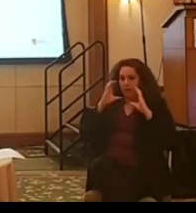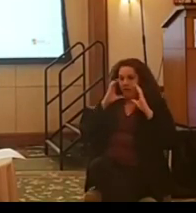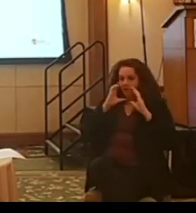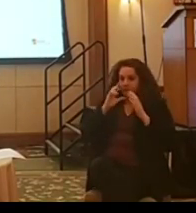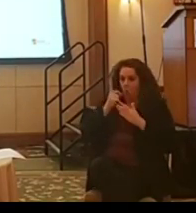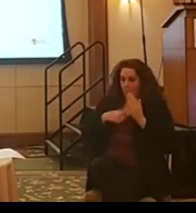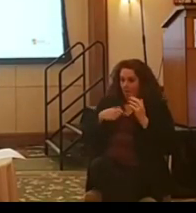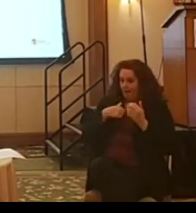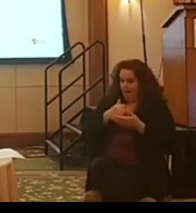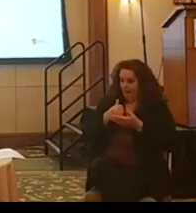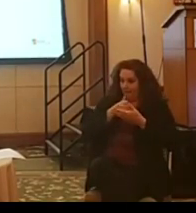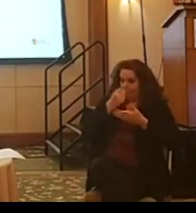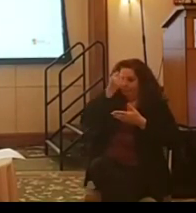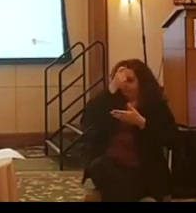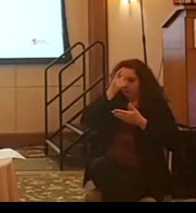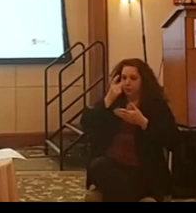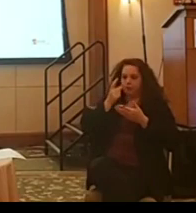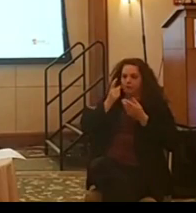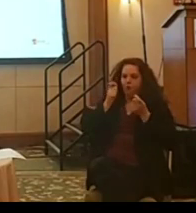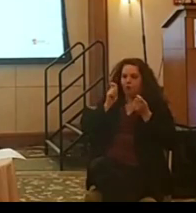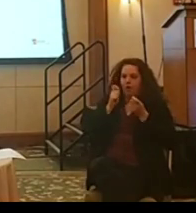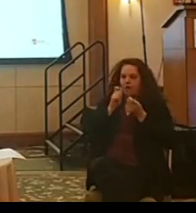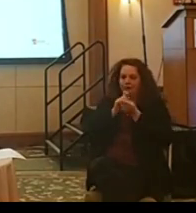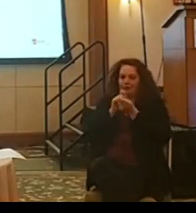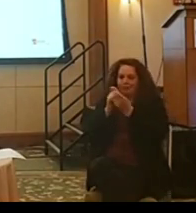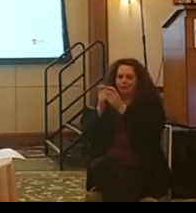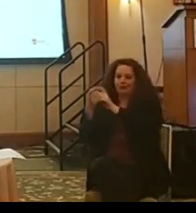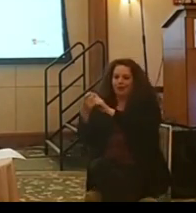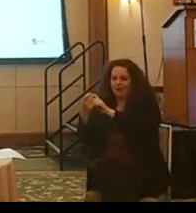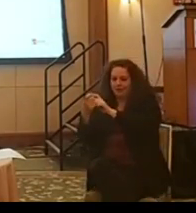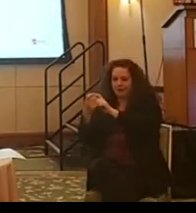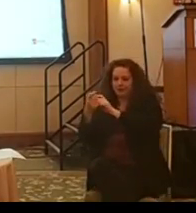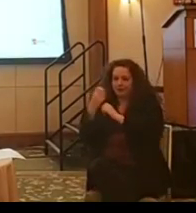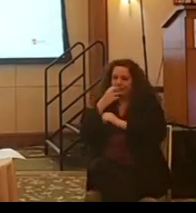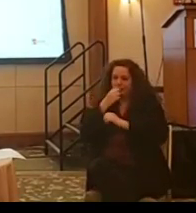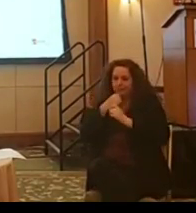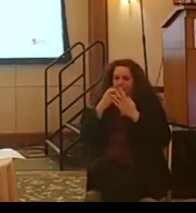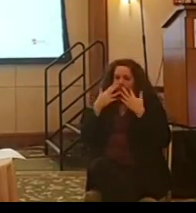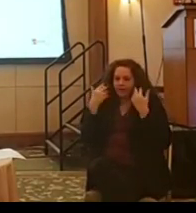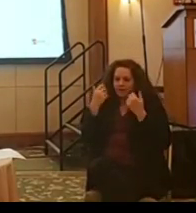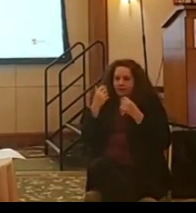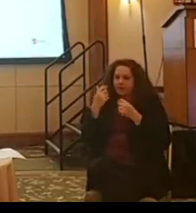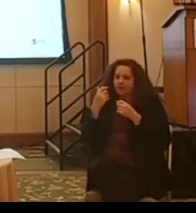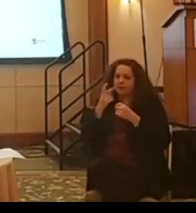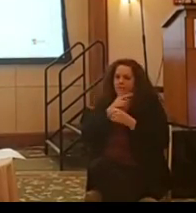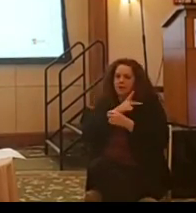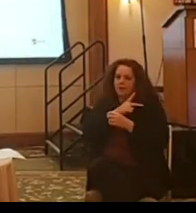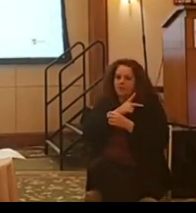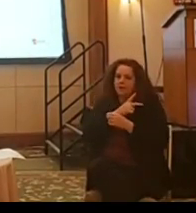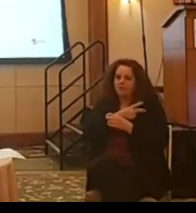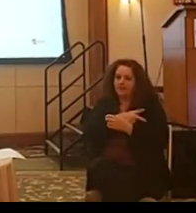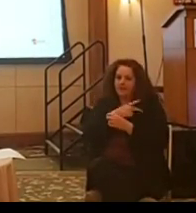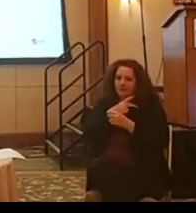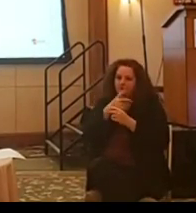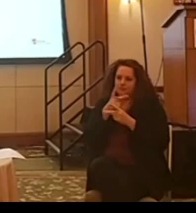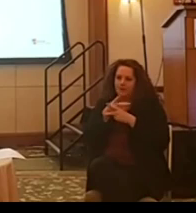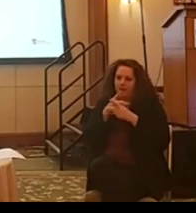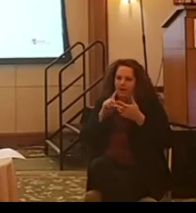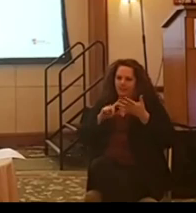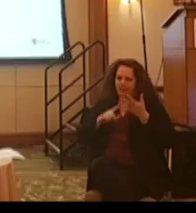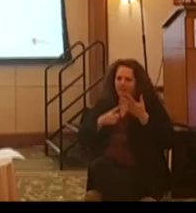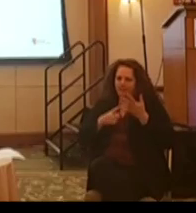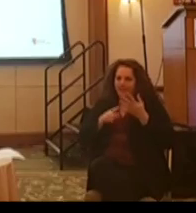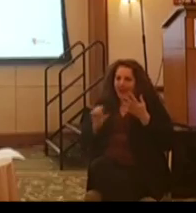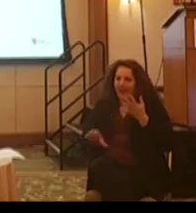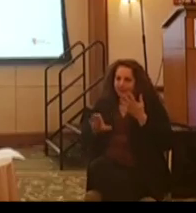a movement for careful and kind patient care, and then also conversations as a place of action. And what does that potentially